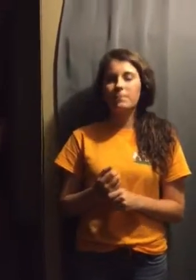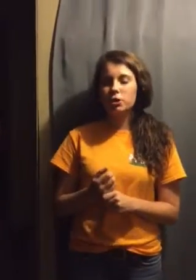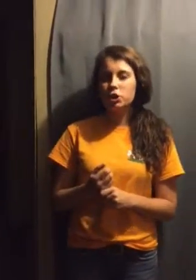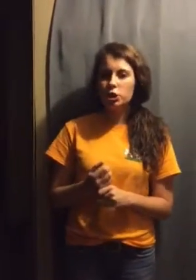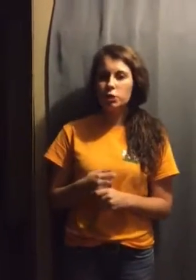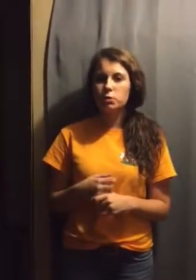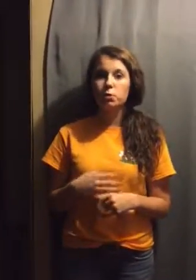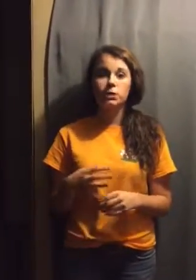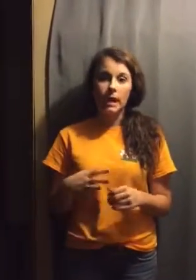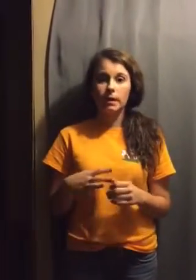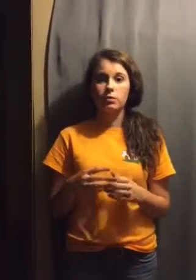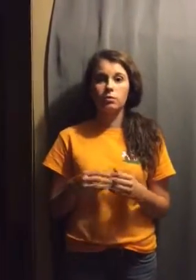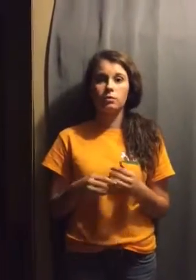canvas shoes or sandals.